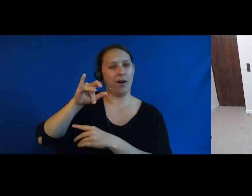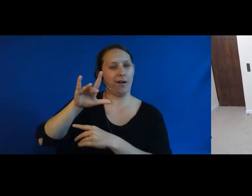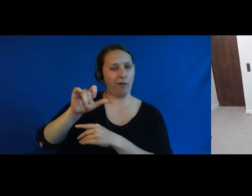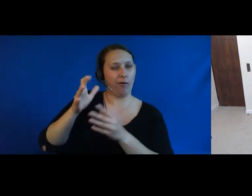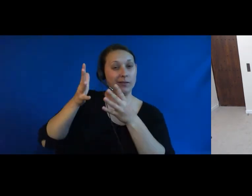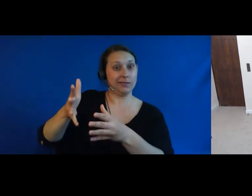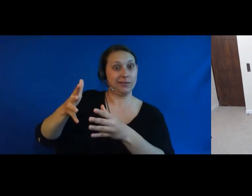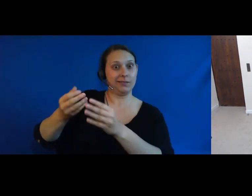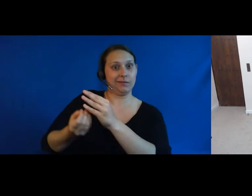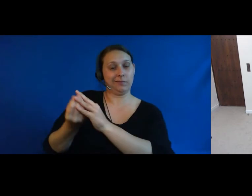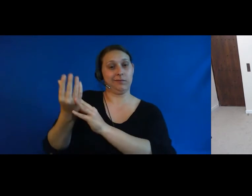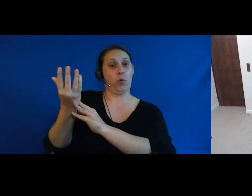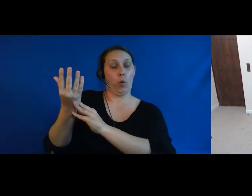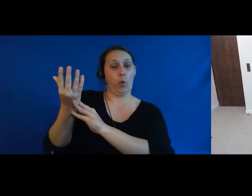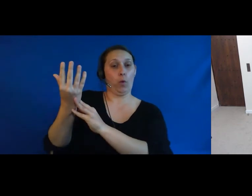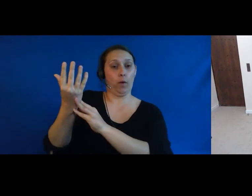amongst the gaps.